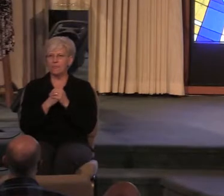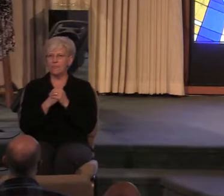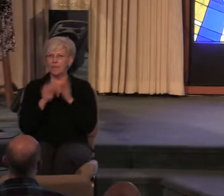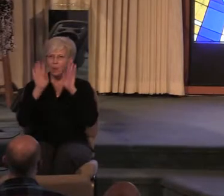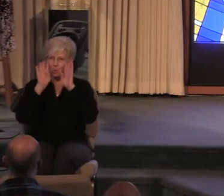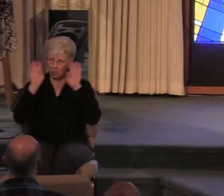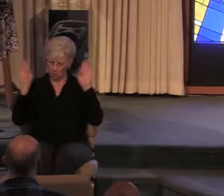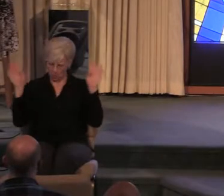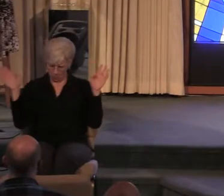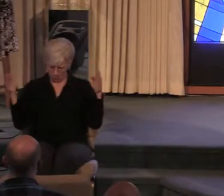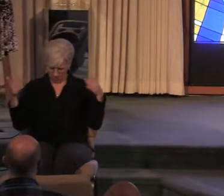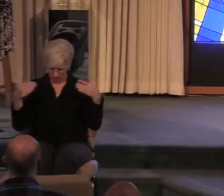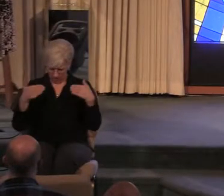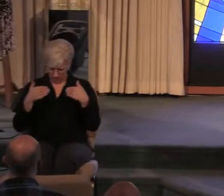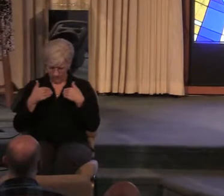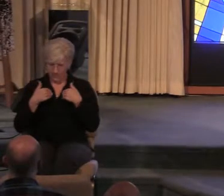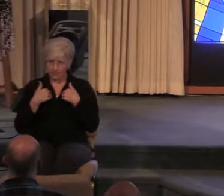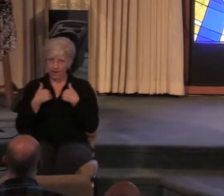side.